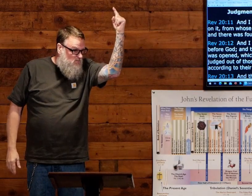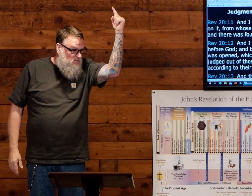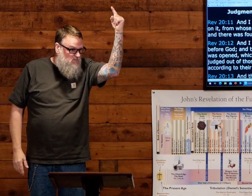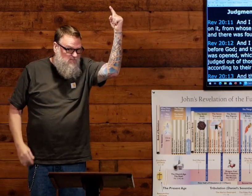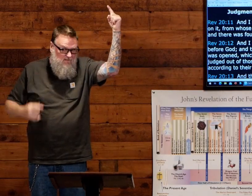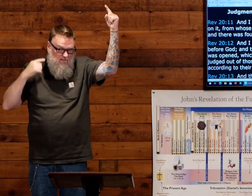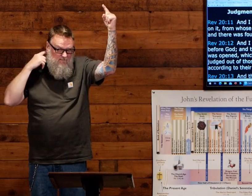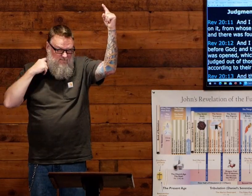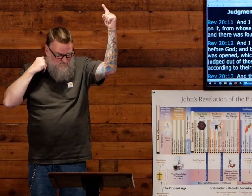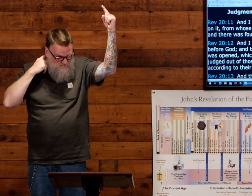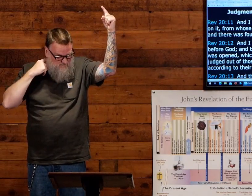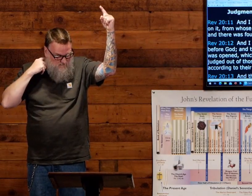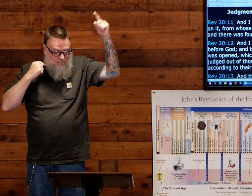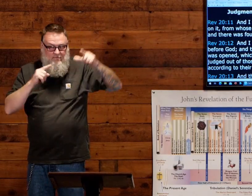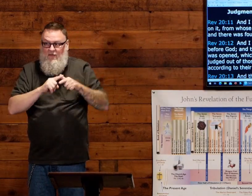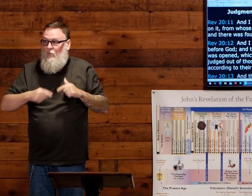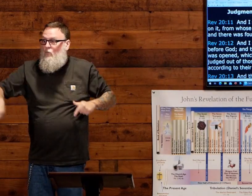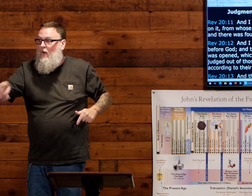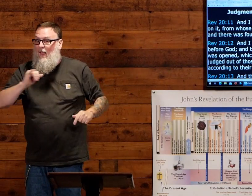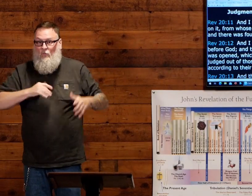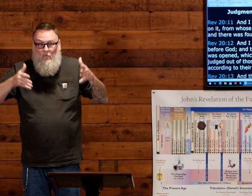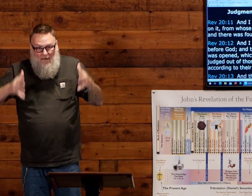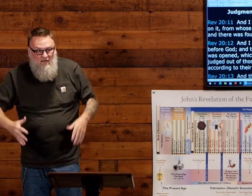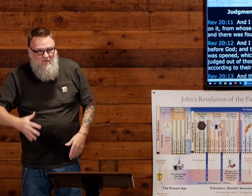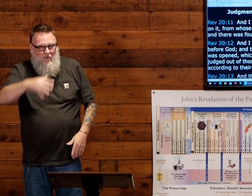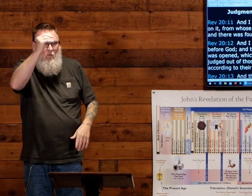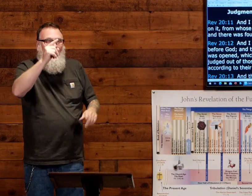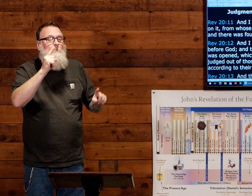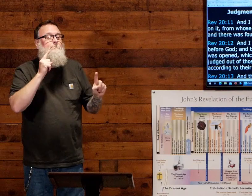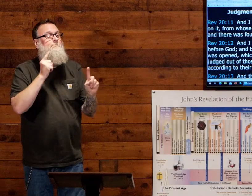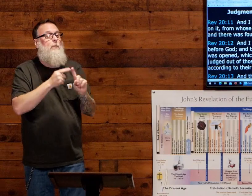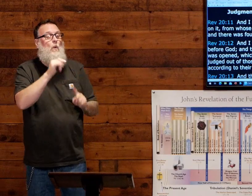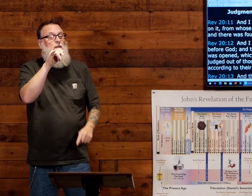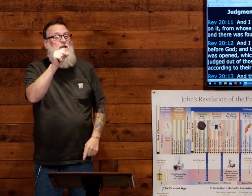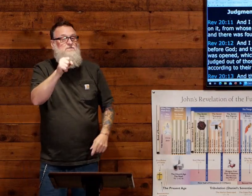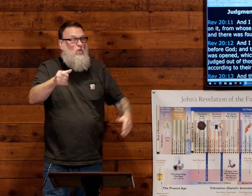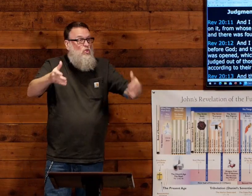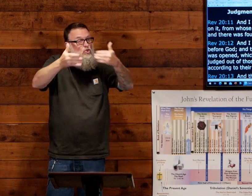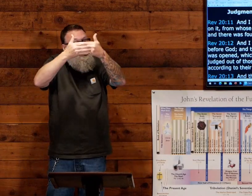pass, if you die before Christ comes again, the rapture. The point is,